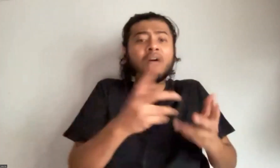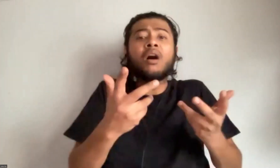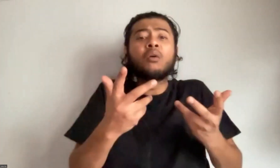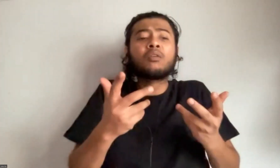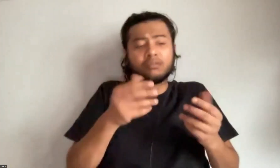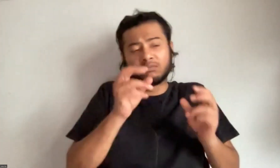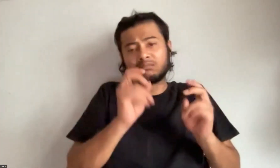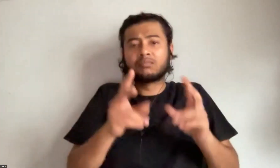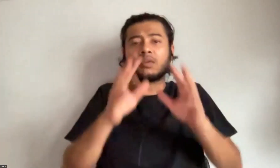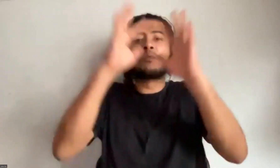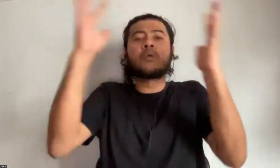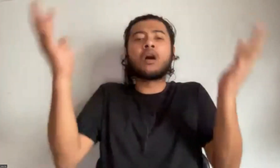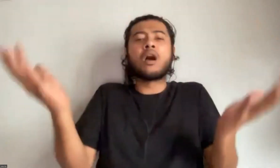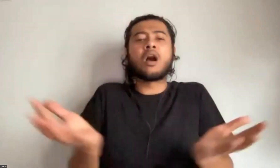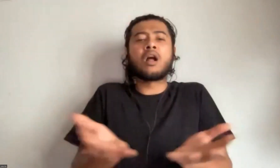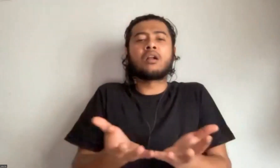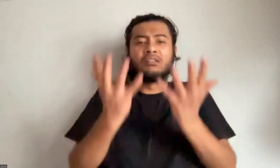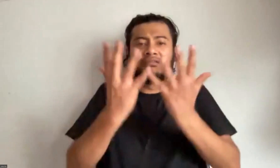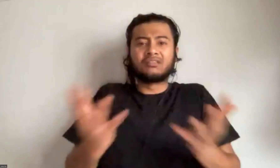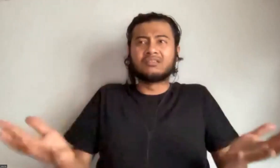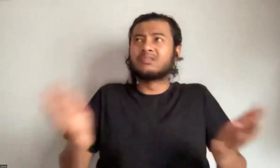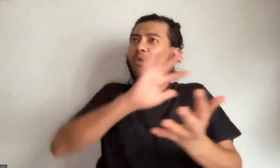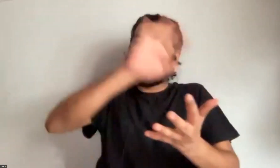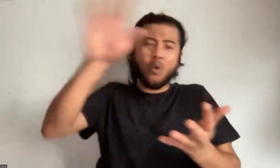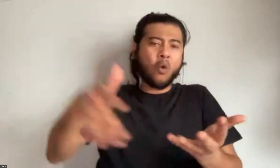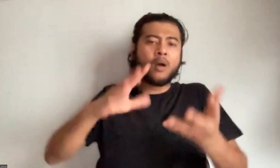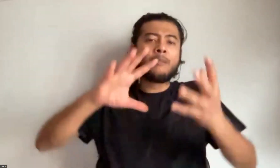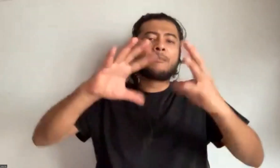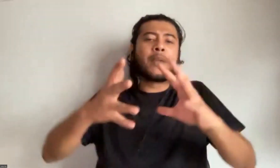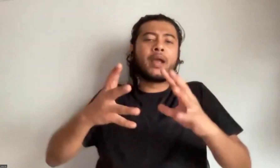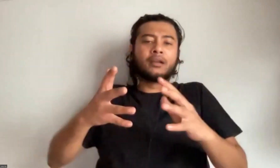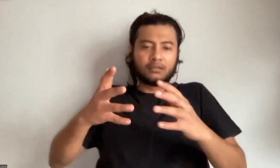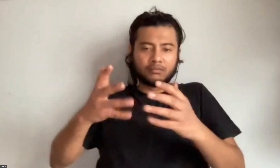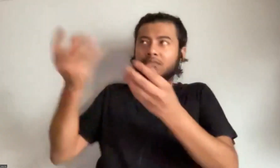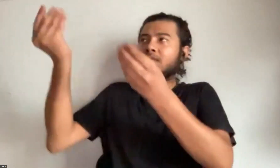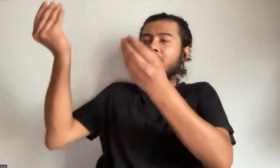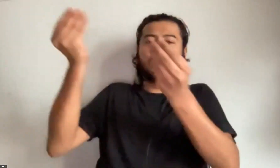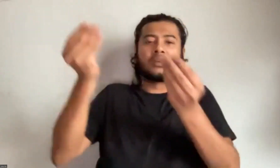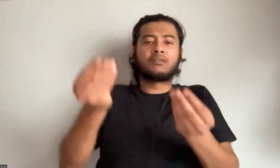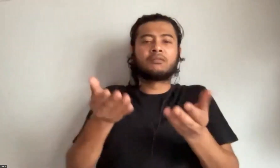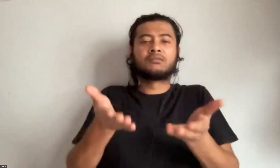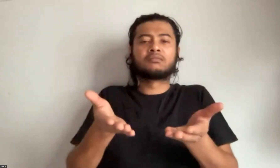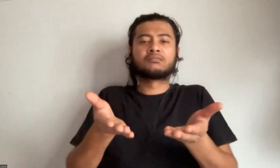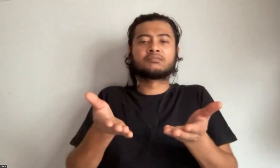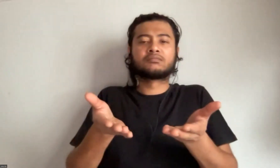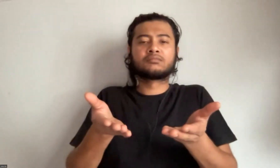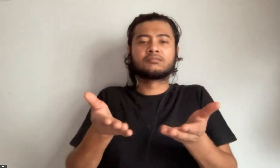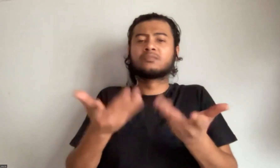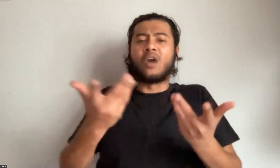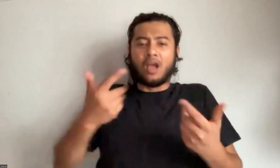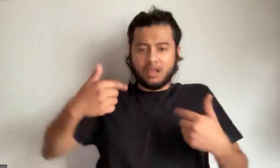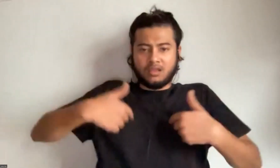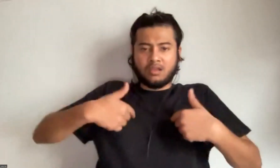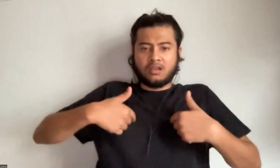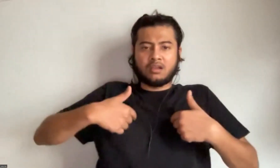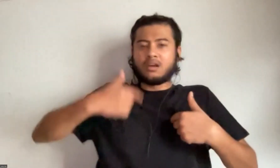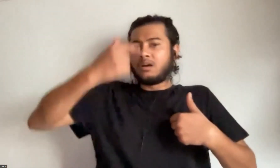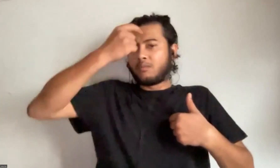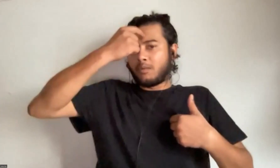strong desire to enjoy separately from Krishna. We cannot enjoy with Krishna. So I want to enjoy